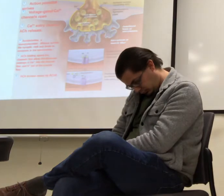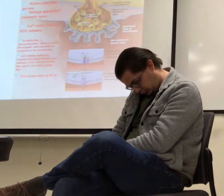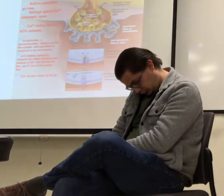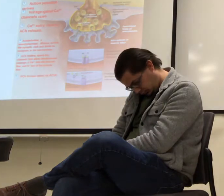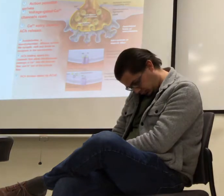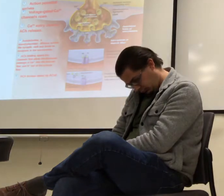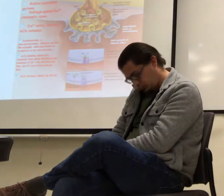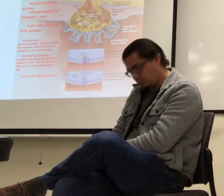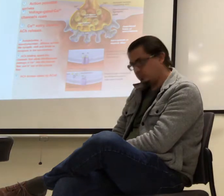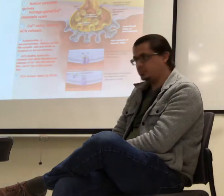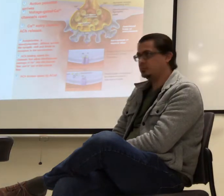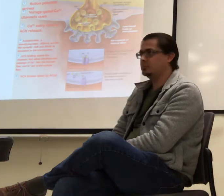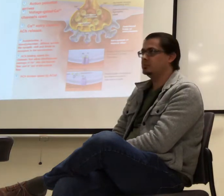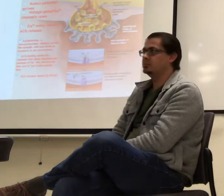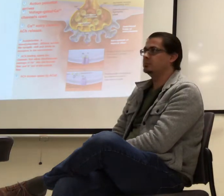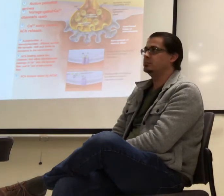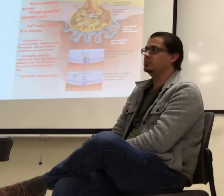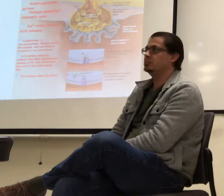Continued.